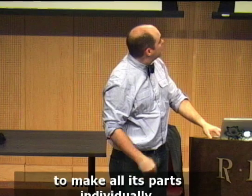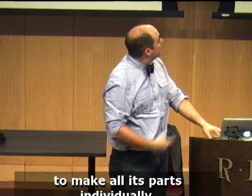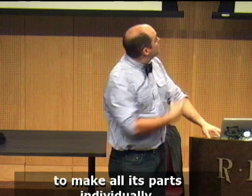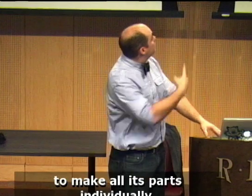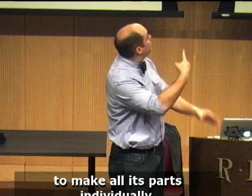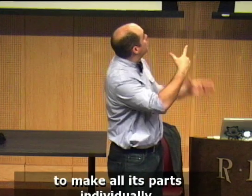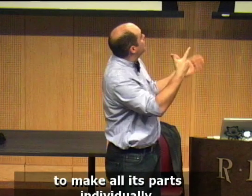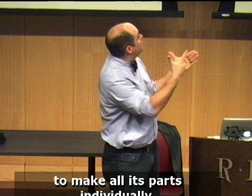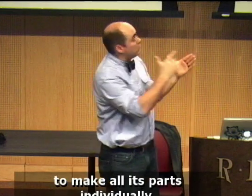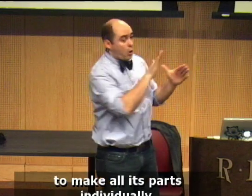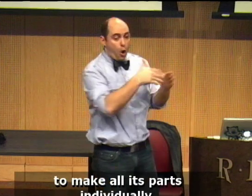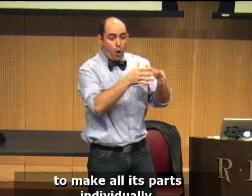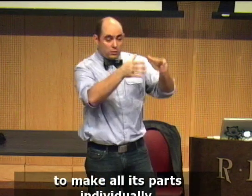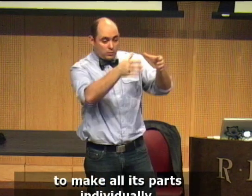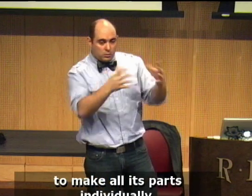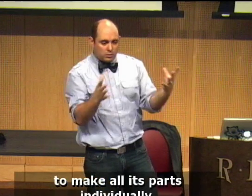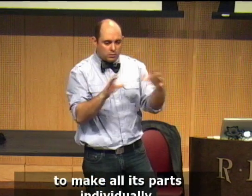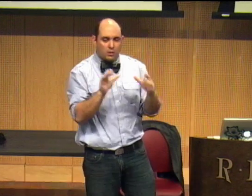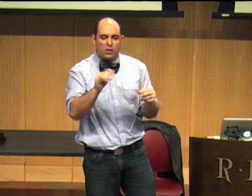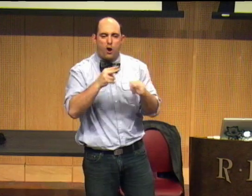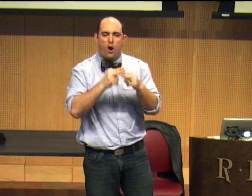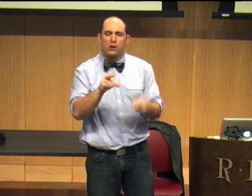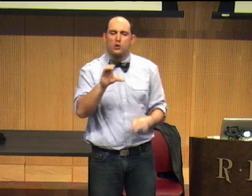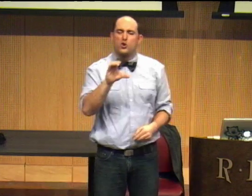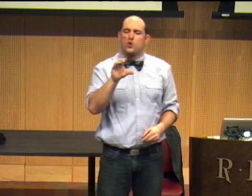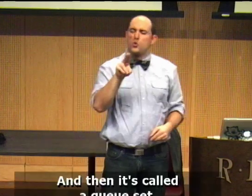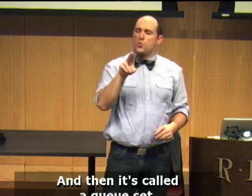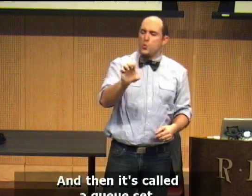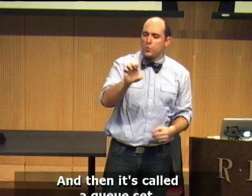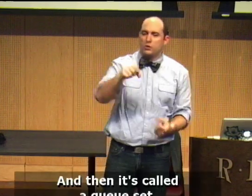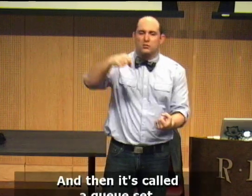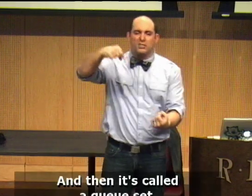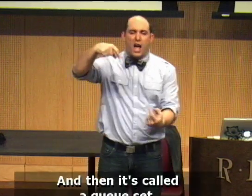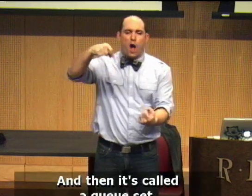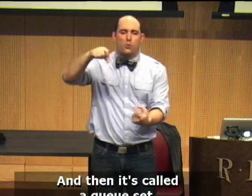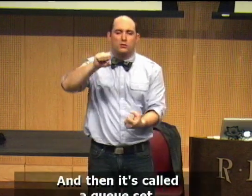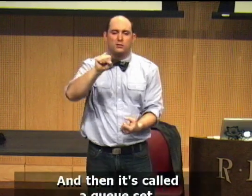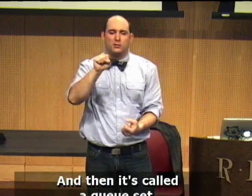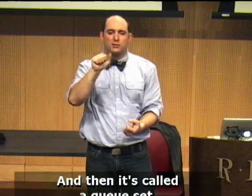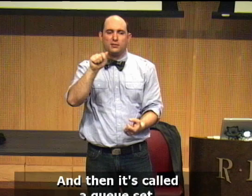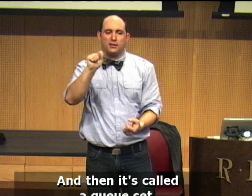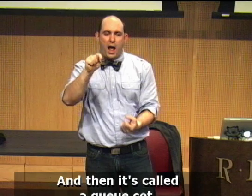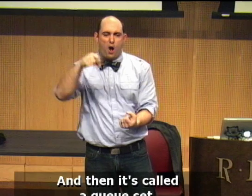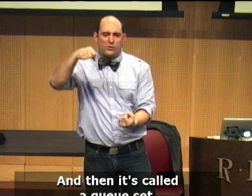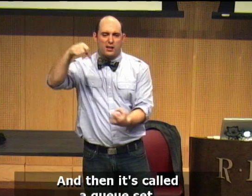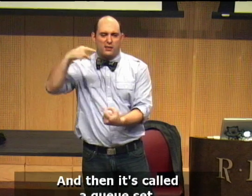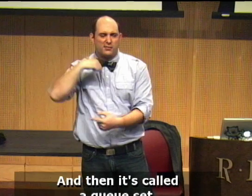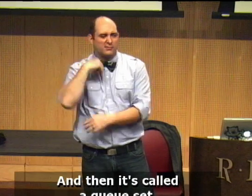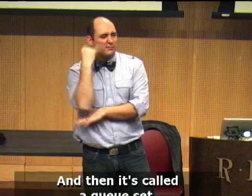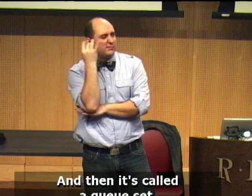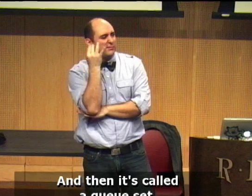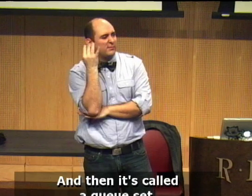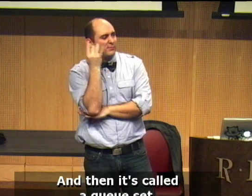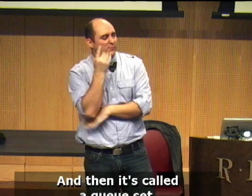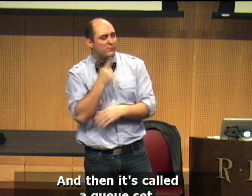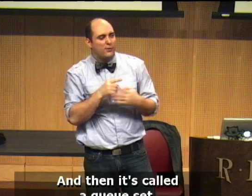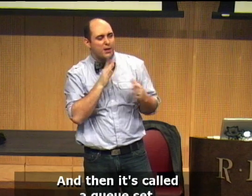parts individually. And then It's called a CubeSat,